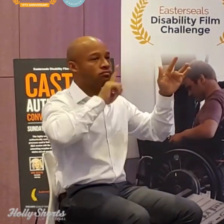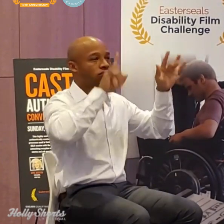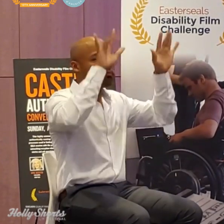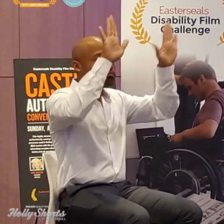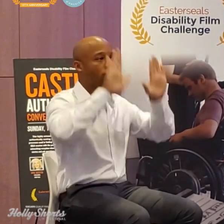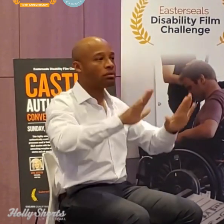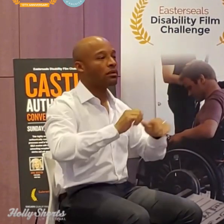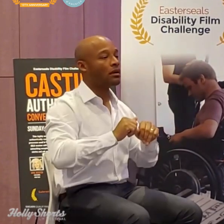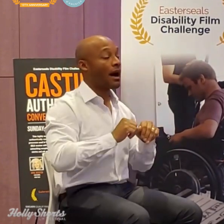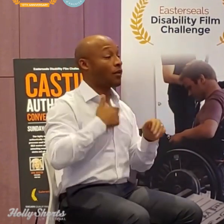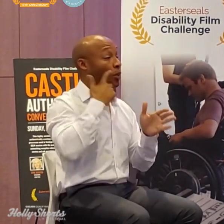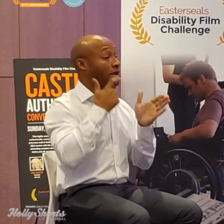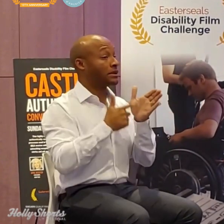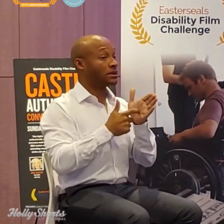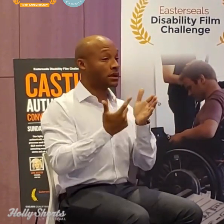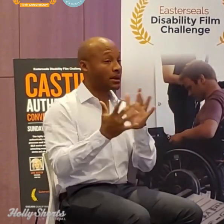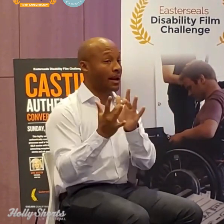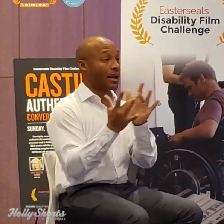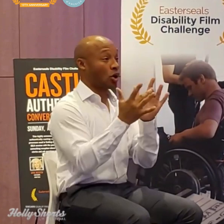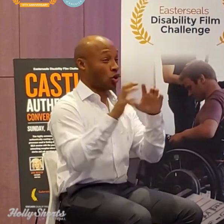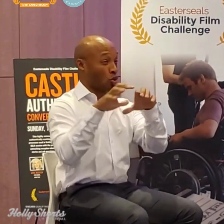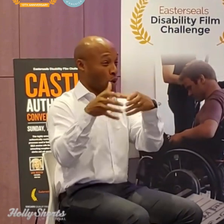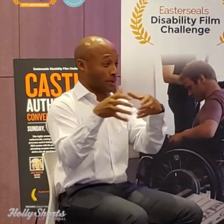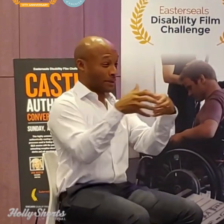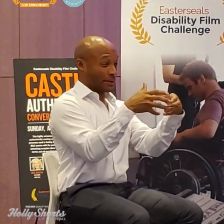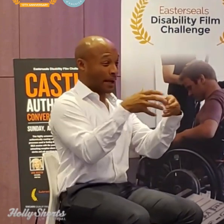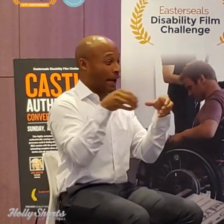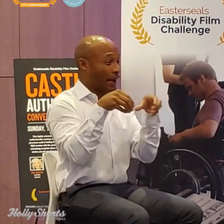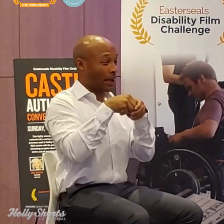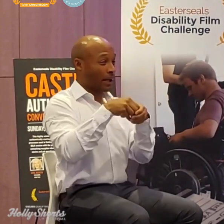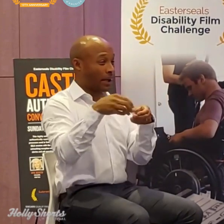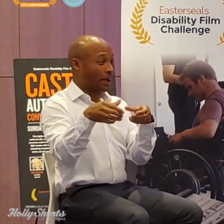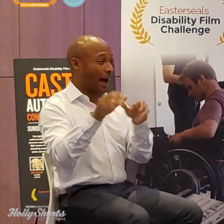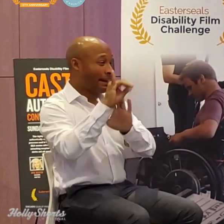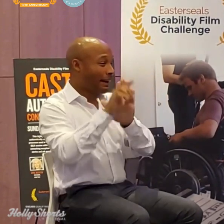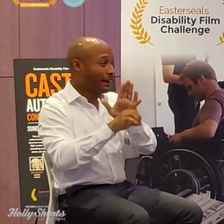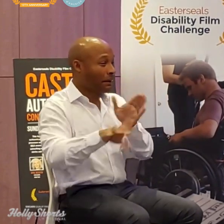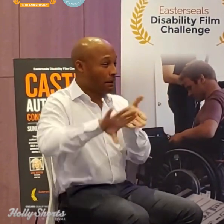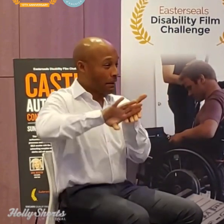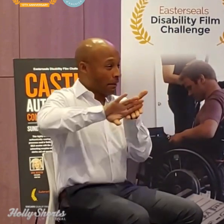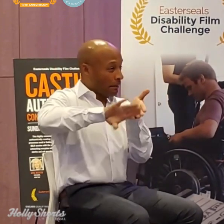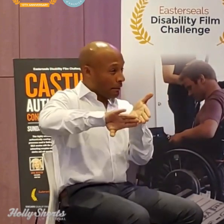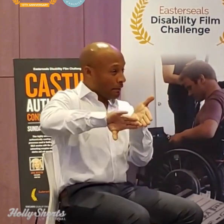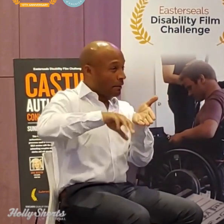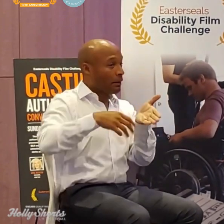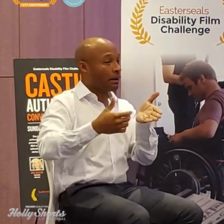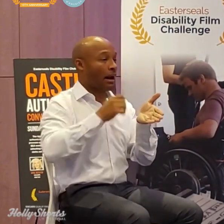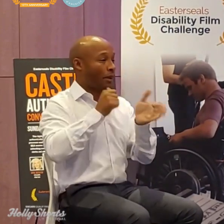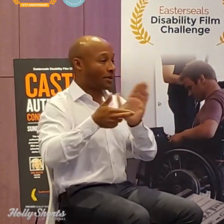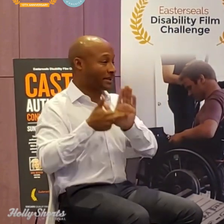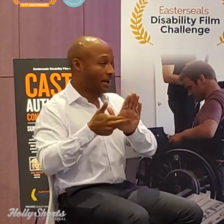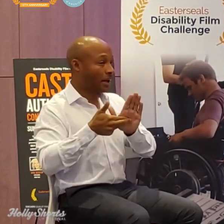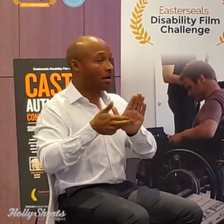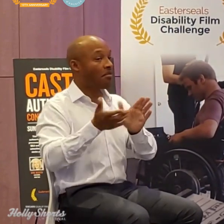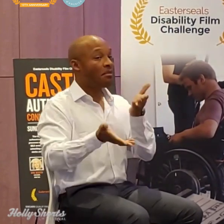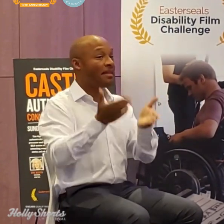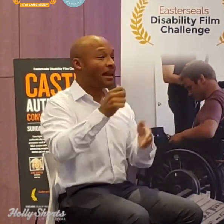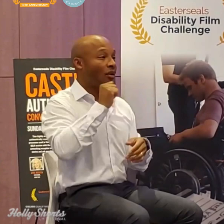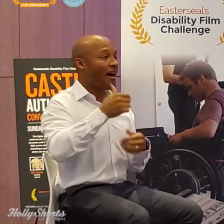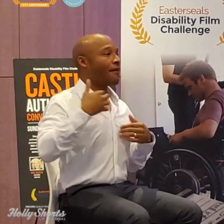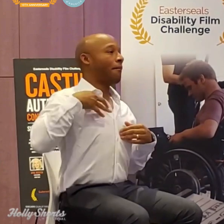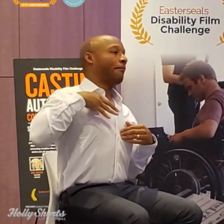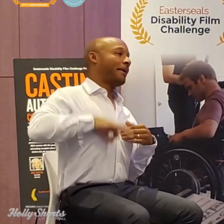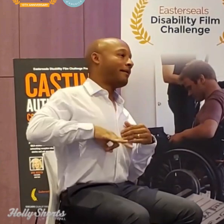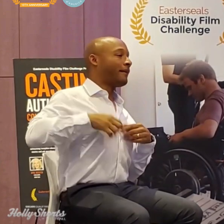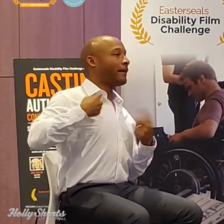when I'm reaching out to groups where the performers might have been traditionally underrepresented, they may not have had the benefit of spending 15 years in the Hollywood